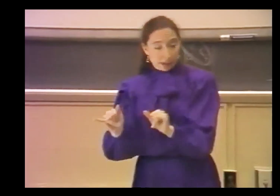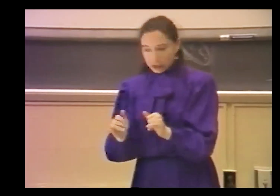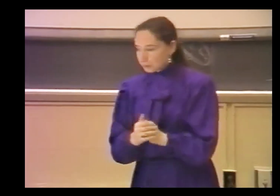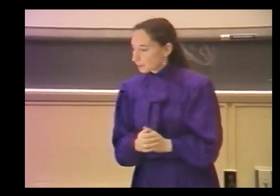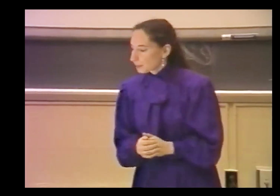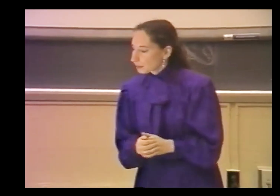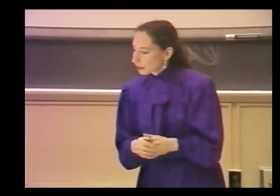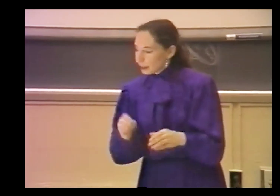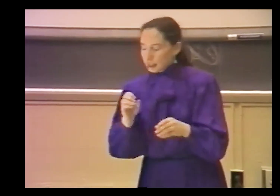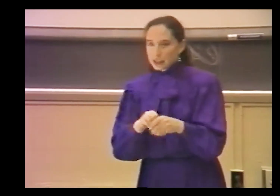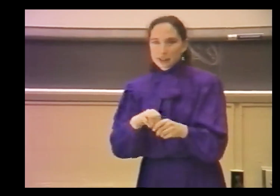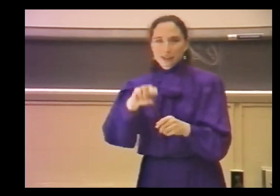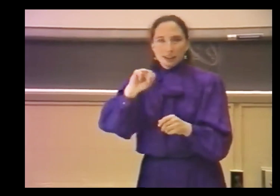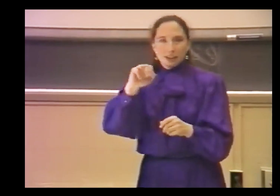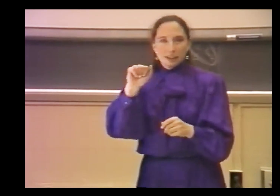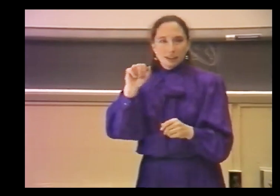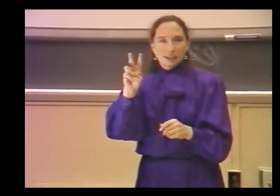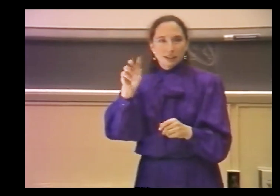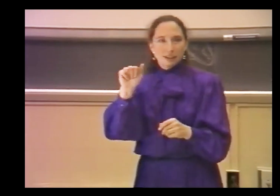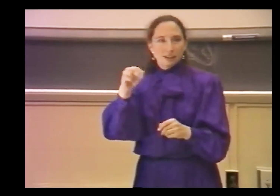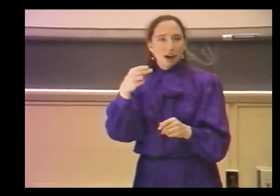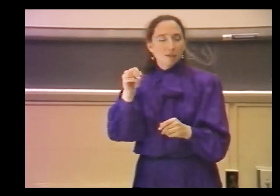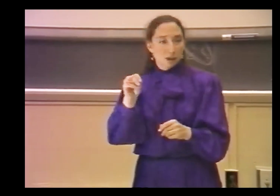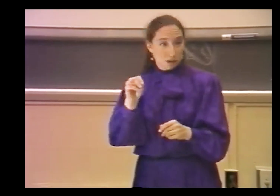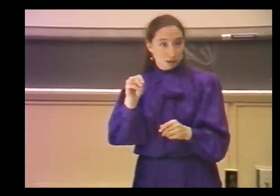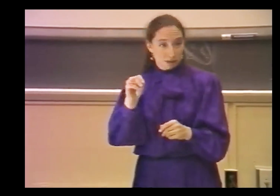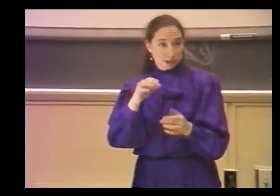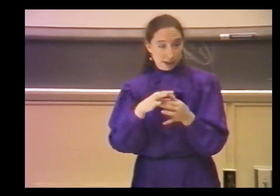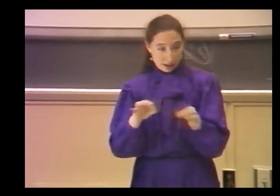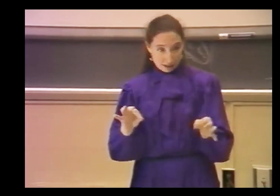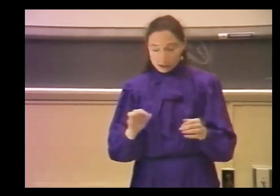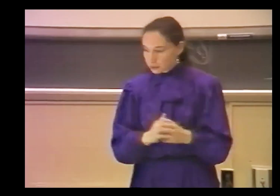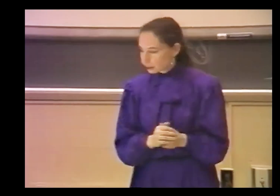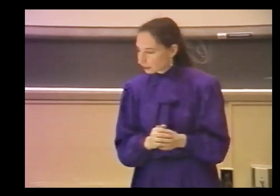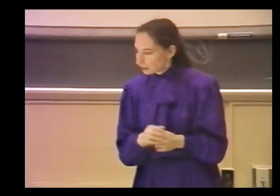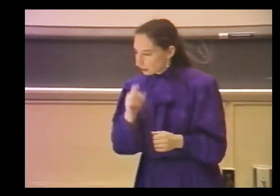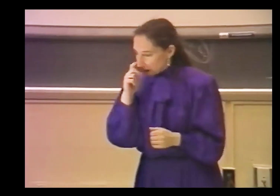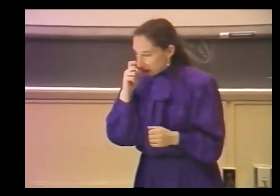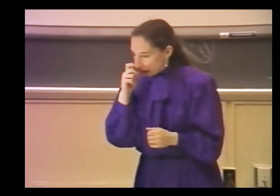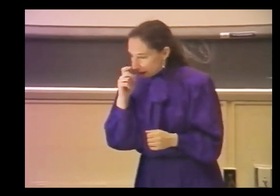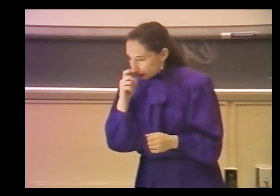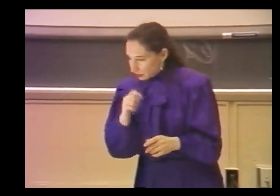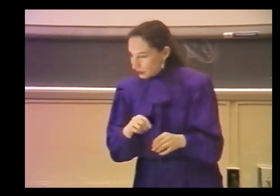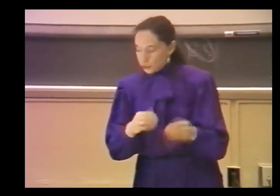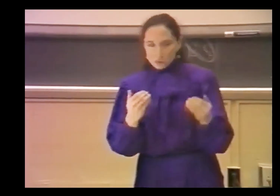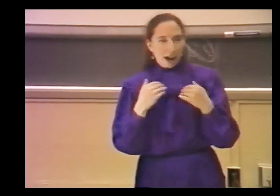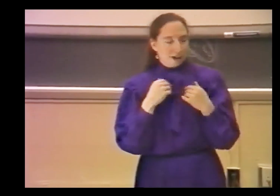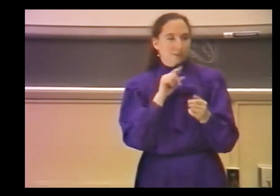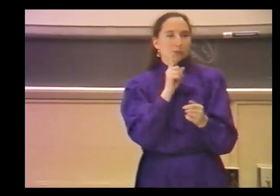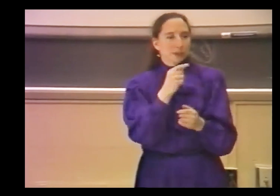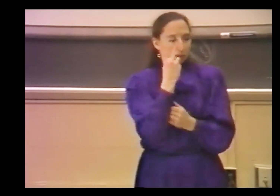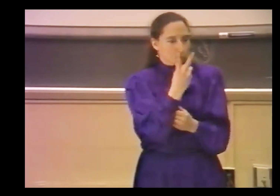Similarly, in the Navajo sentence, you have really